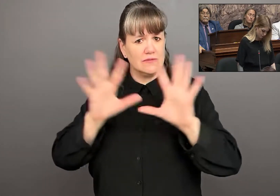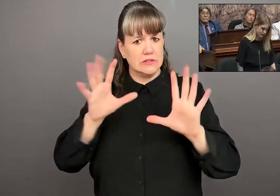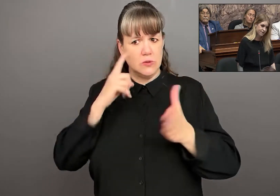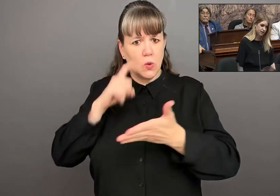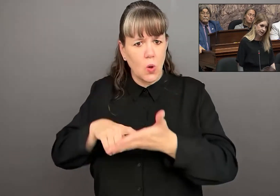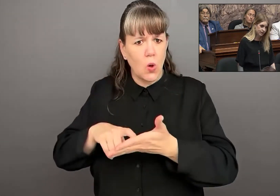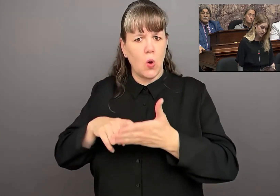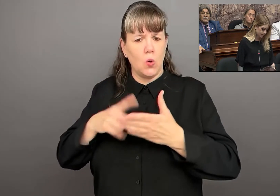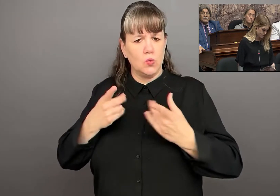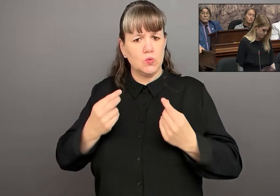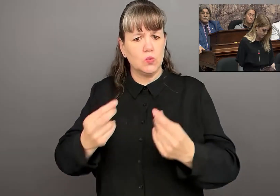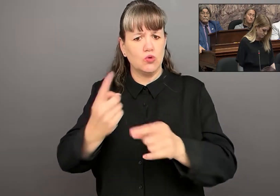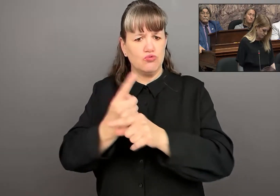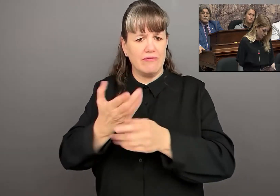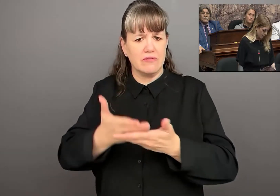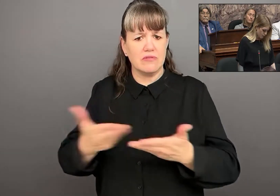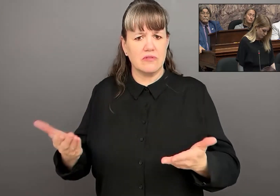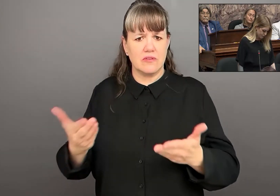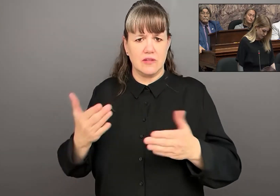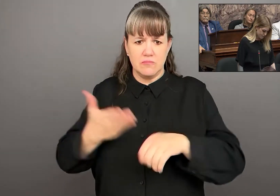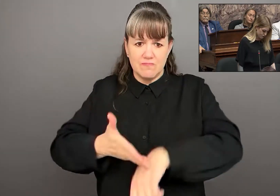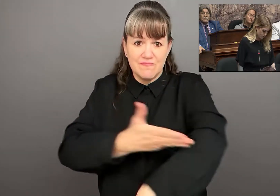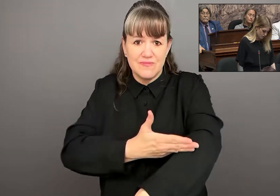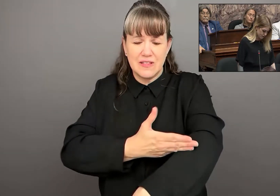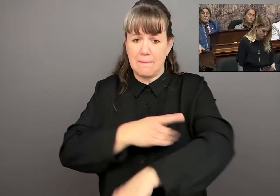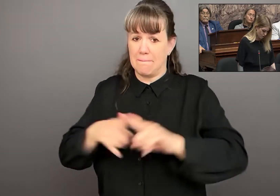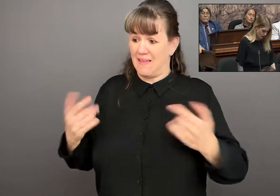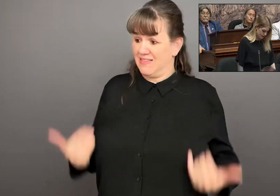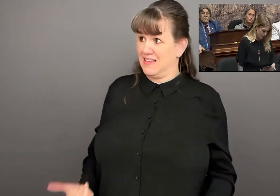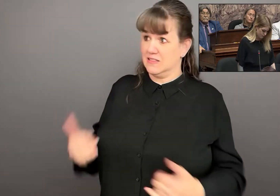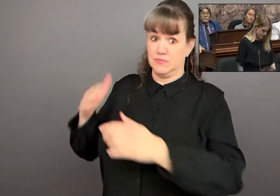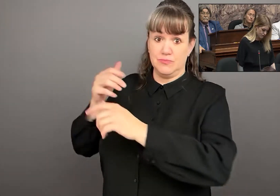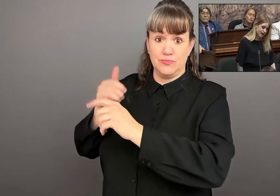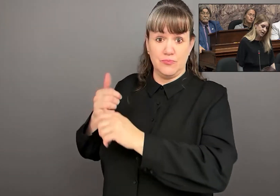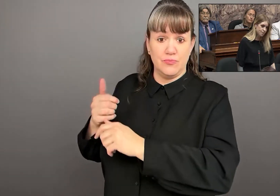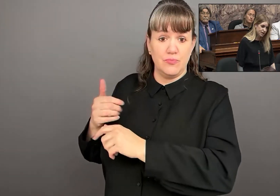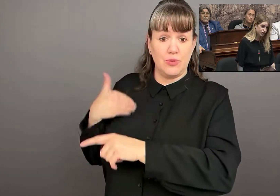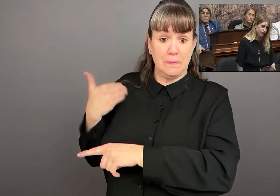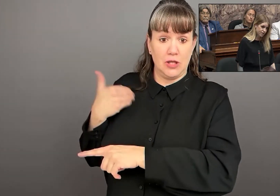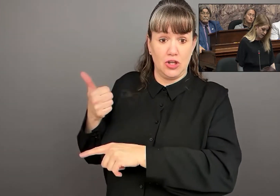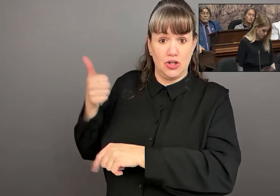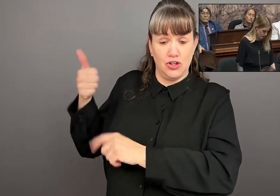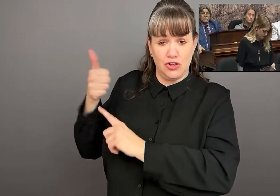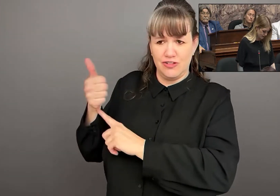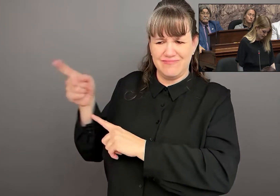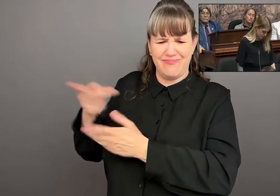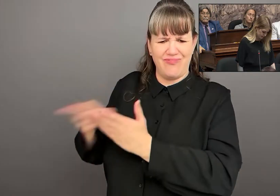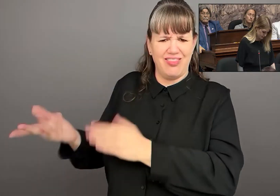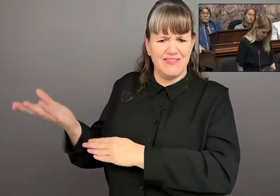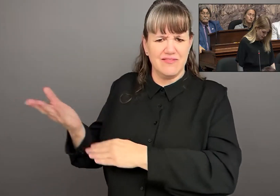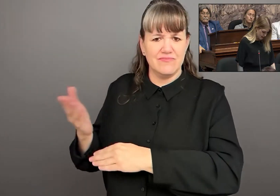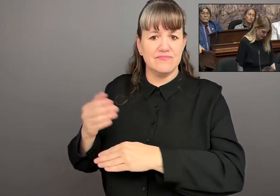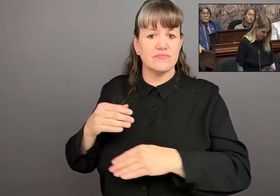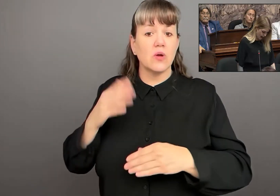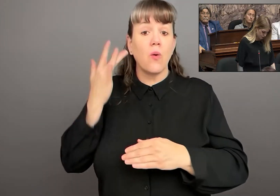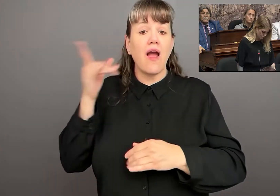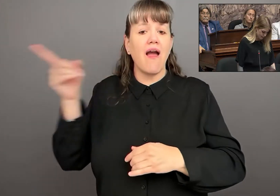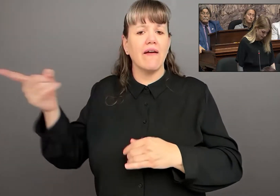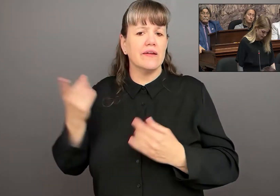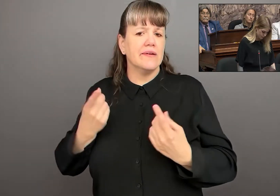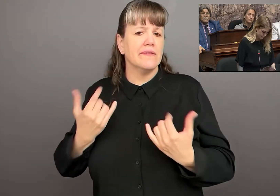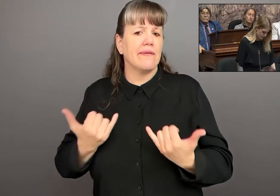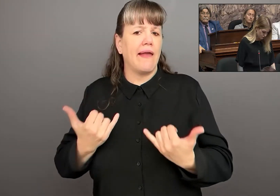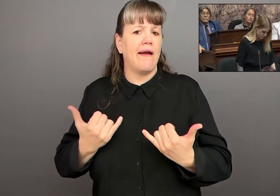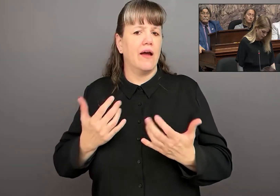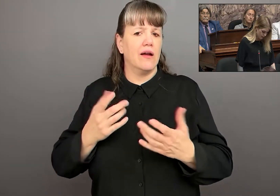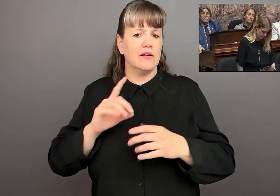is utterly failing. Will the Premier swallow his pride and recreate a Ministry of Mental Health and Addictions and an actual